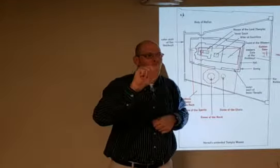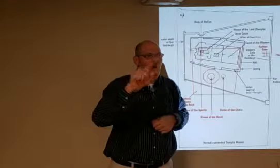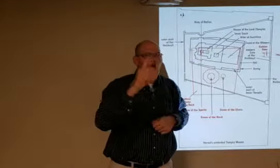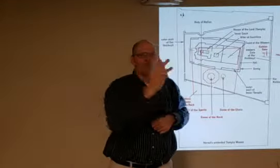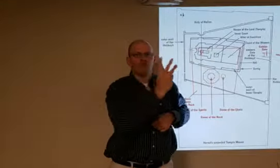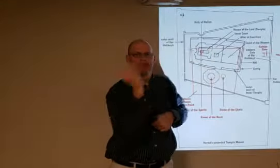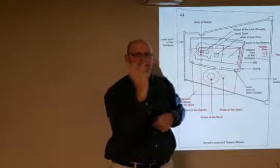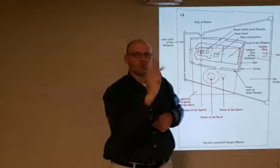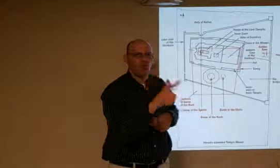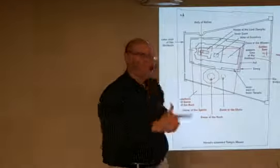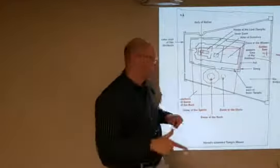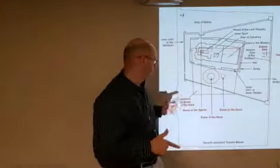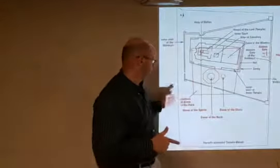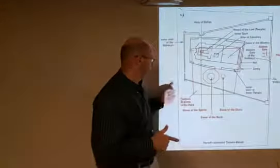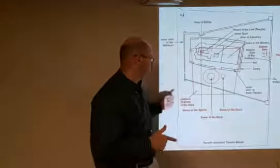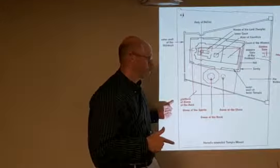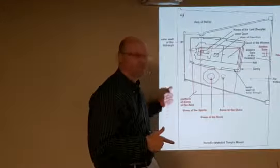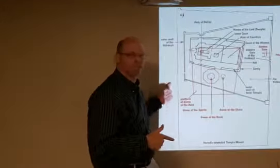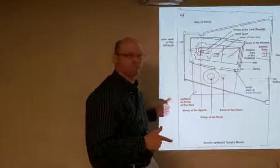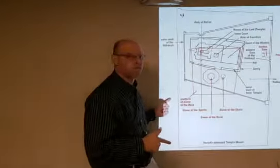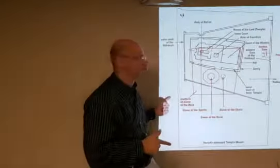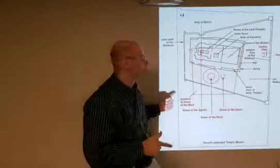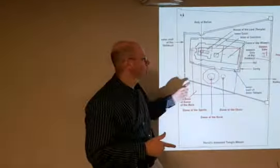Wall, or the Western Wall.